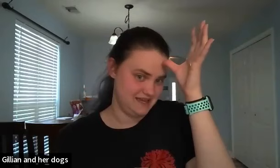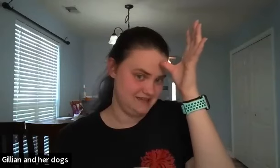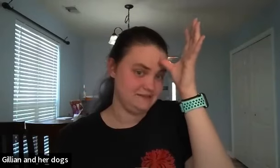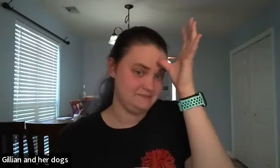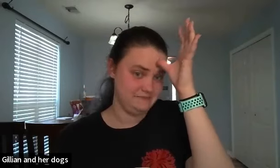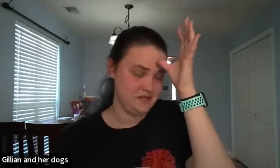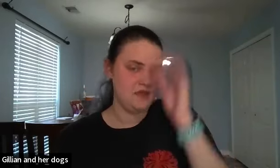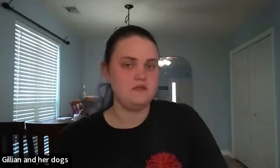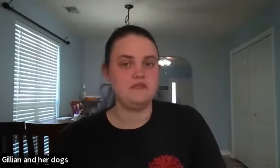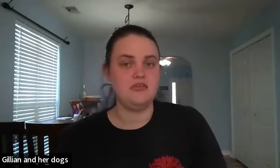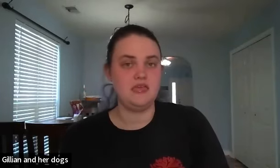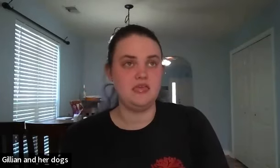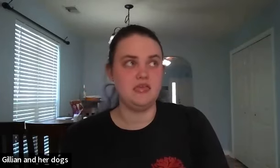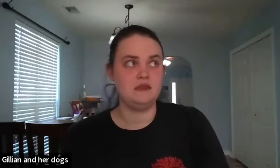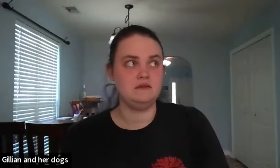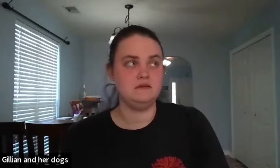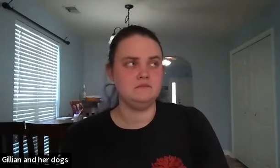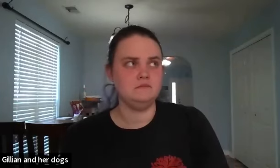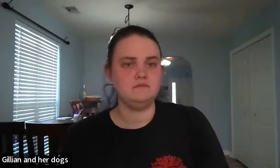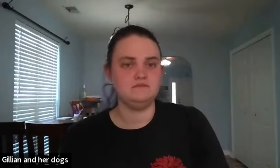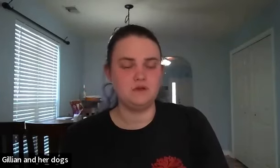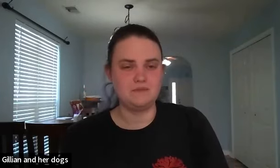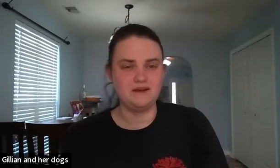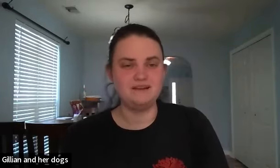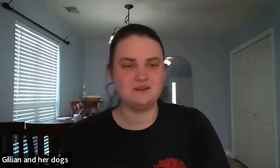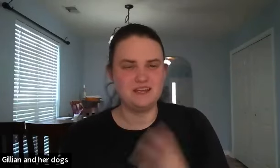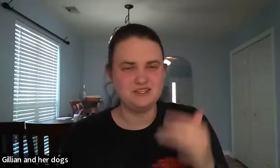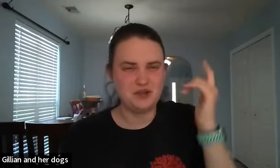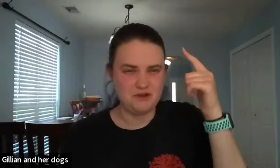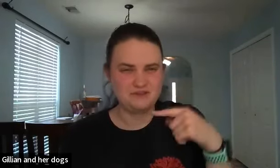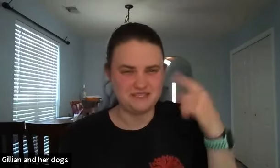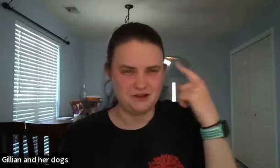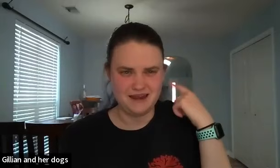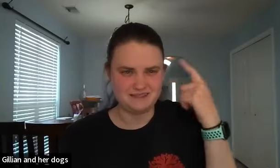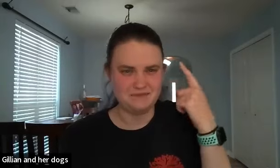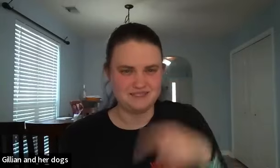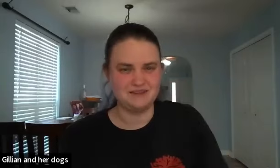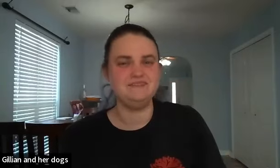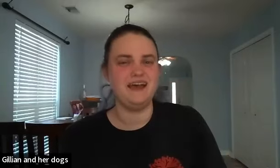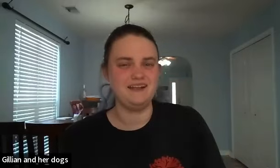dad, then grandma. Sorry, I usually go brother, sister. I had to stop myself. Yeah,